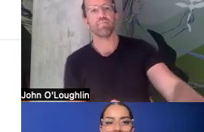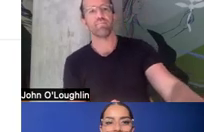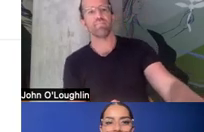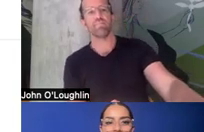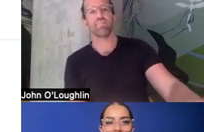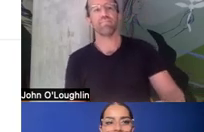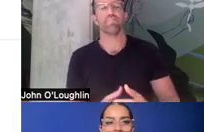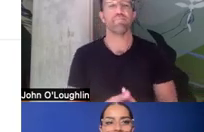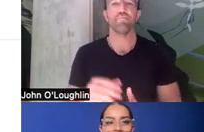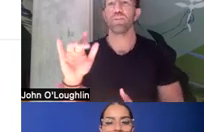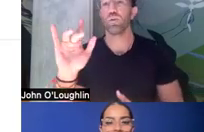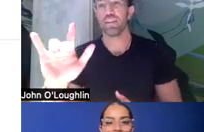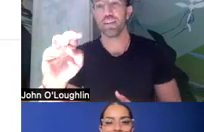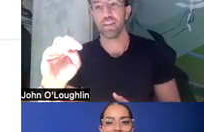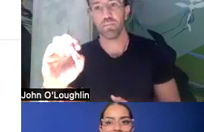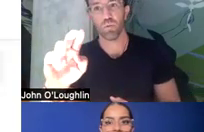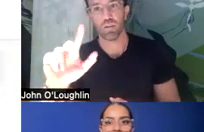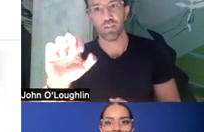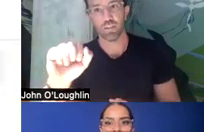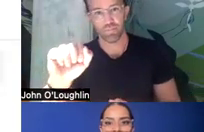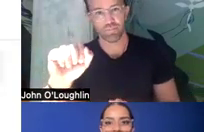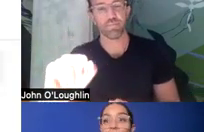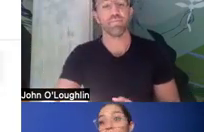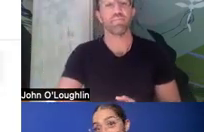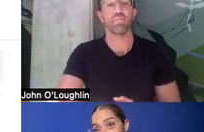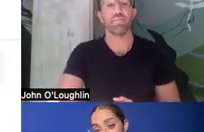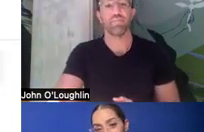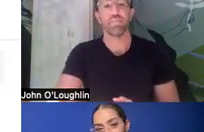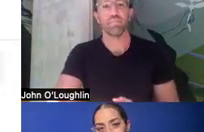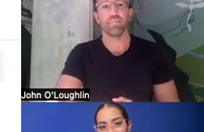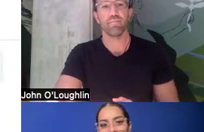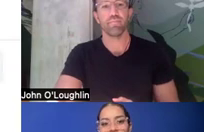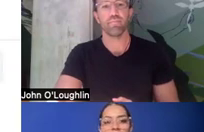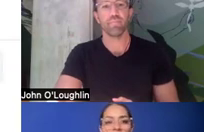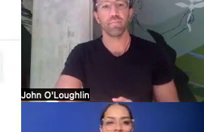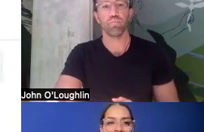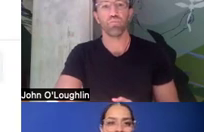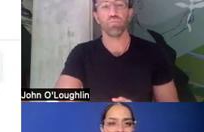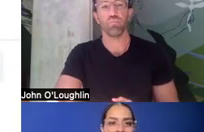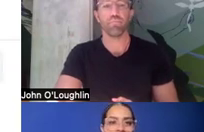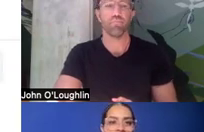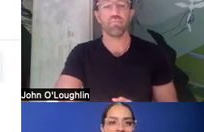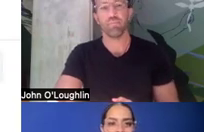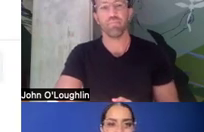Okay, waiting for it to load. So you go ahead and click modules.